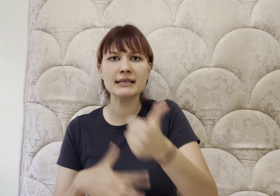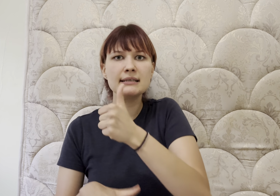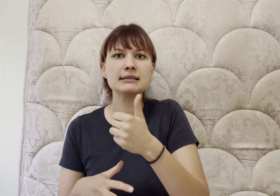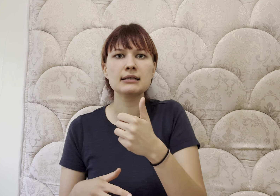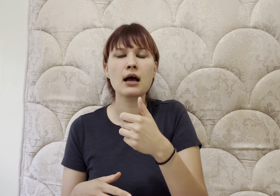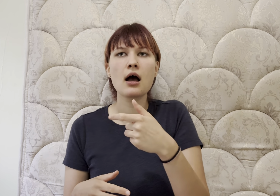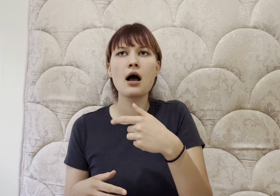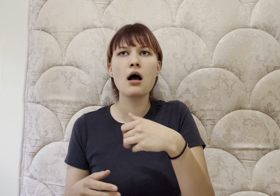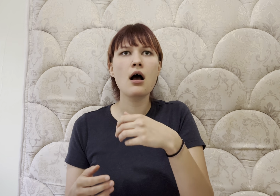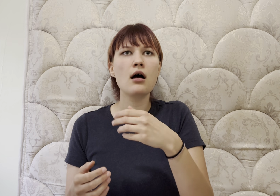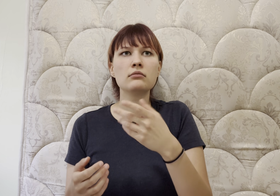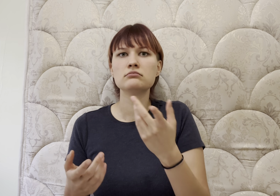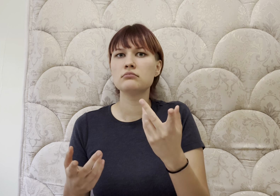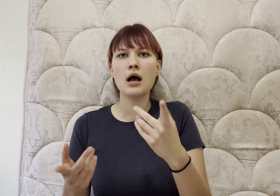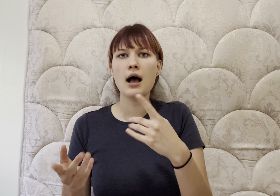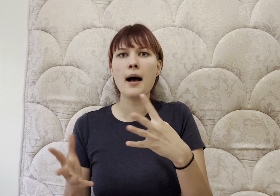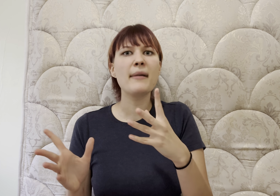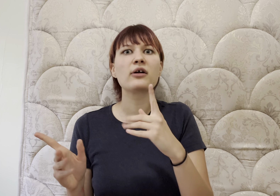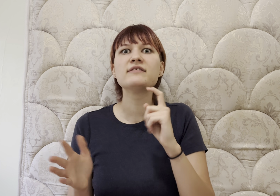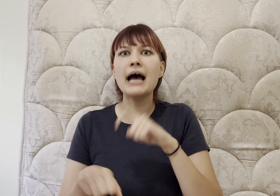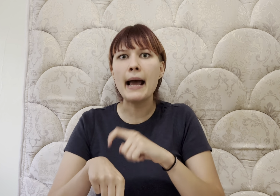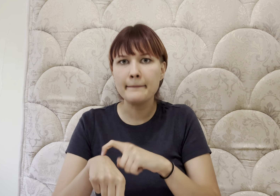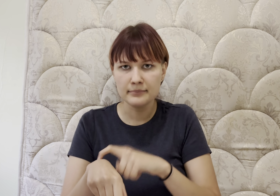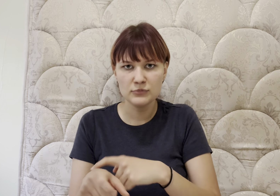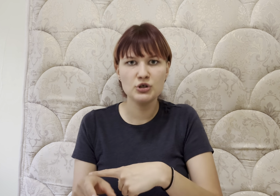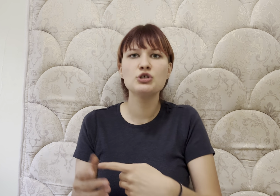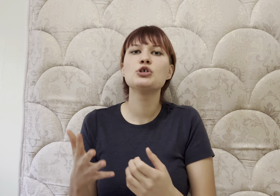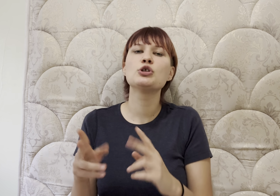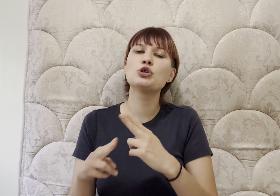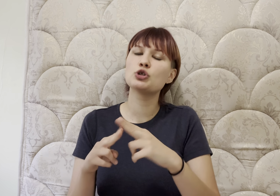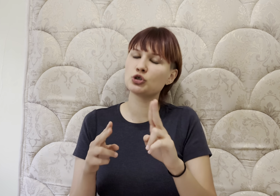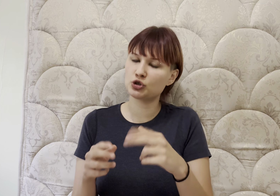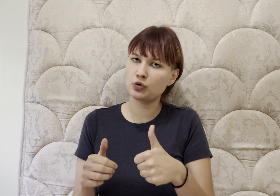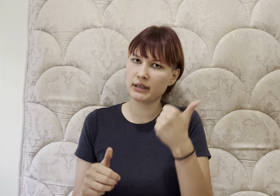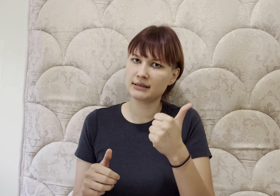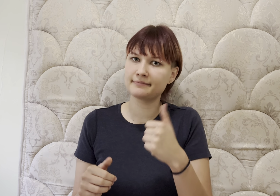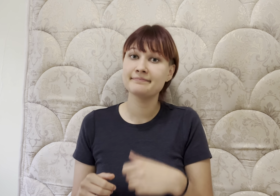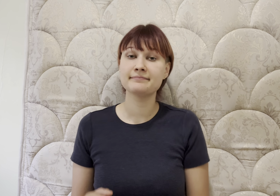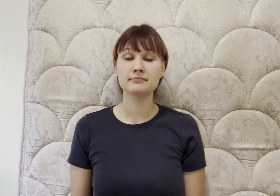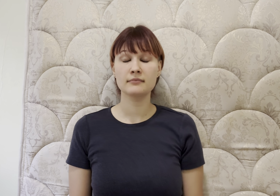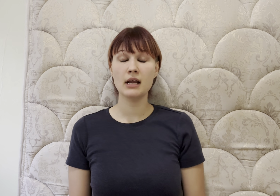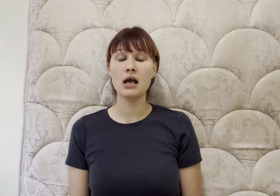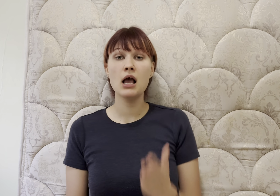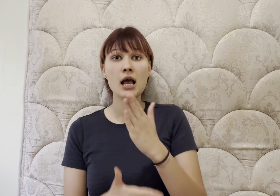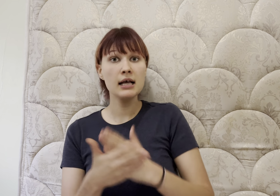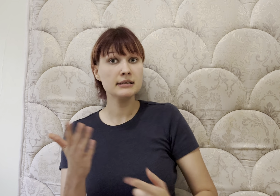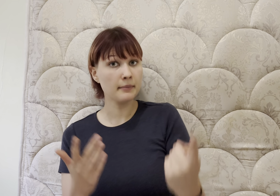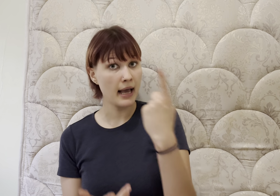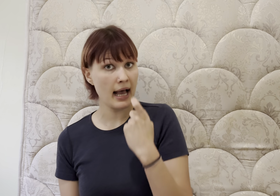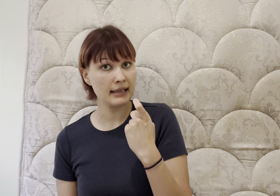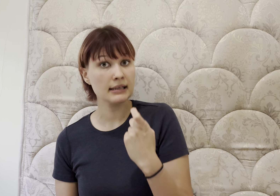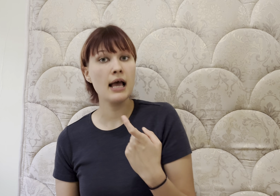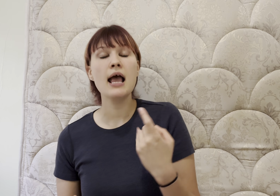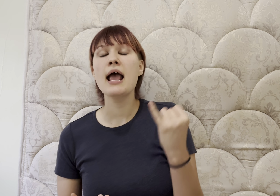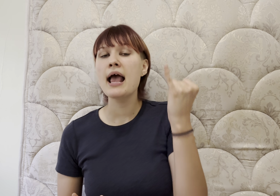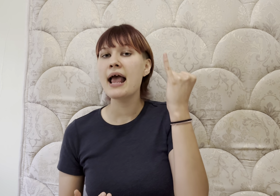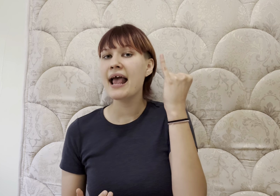Is psychotherapy effective? Yes, psychotherapy is effective. And here are 2 graphs to